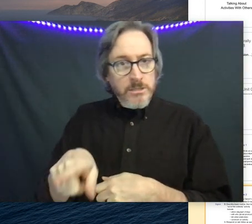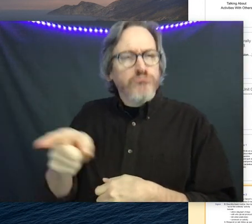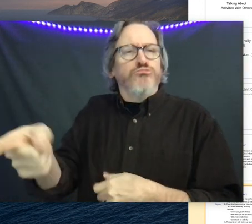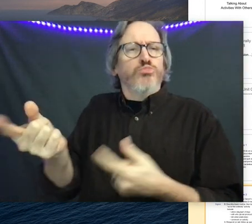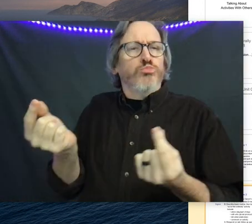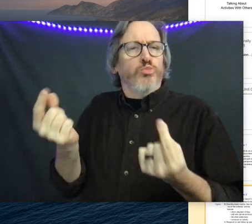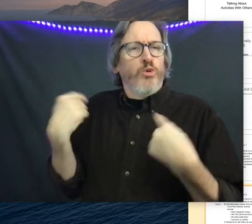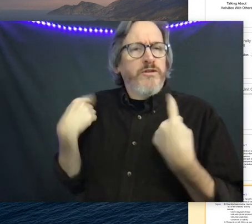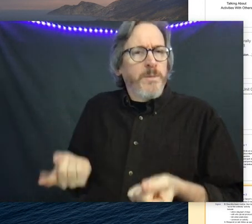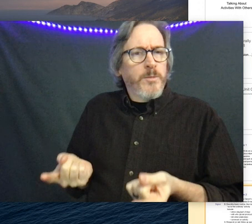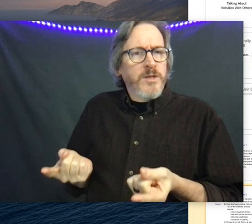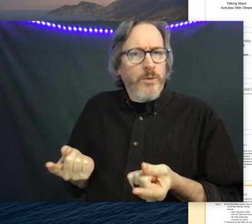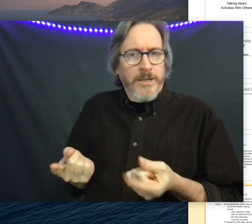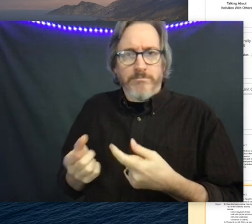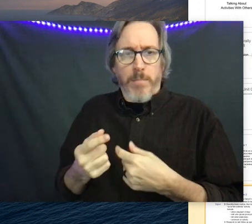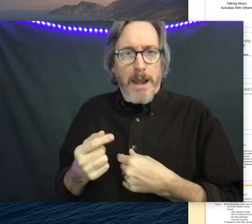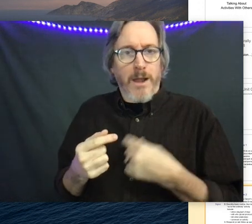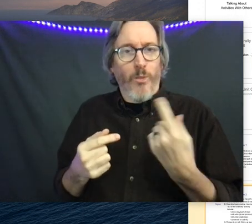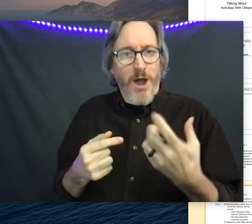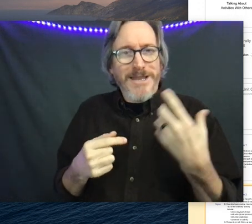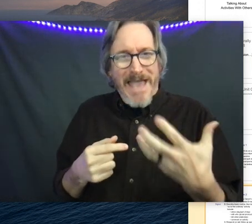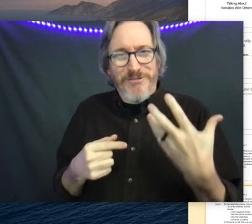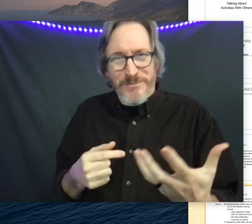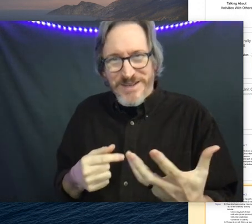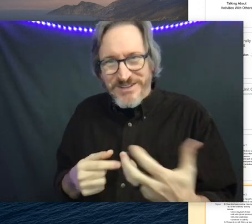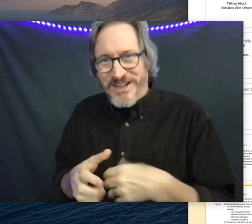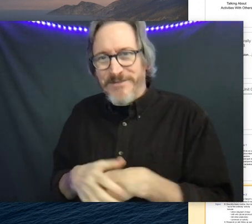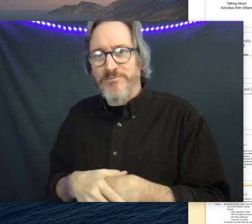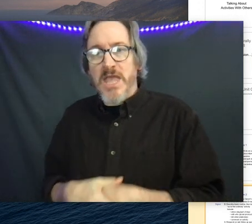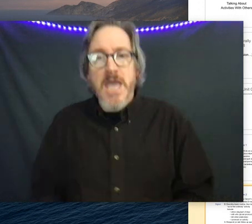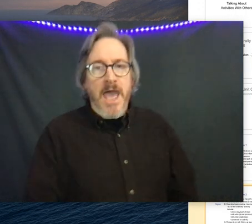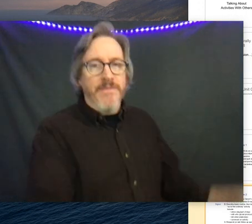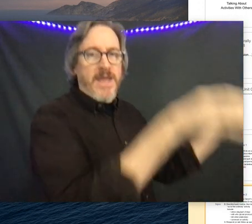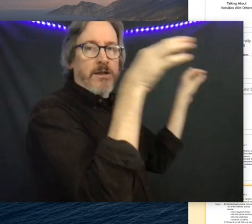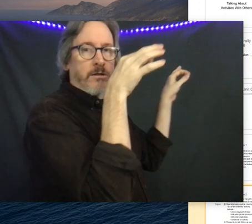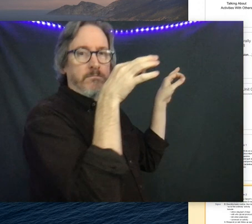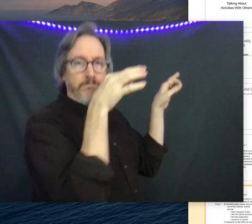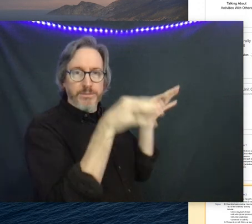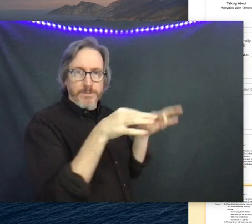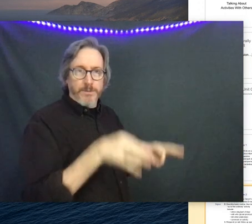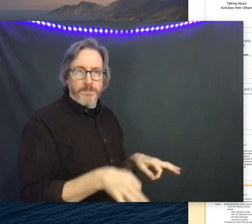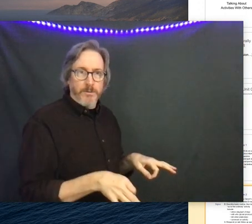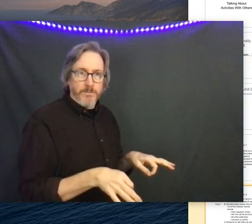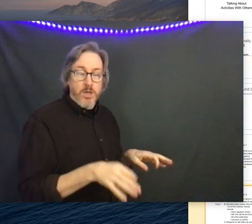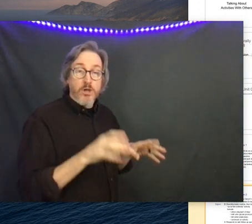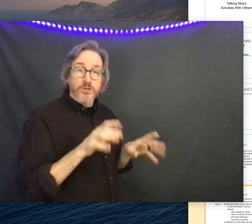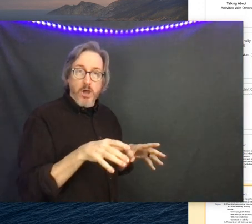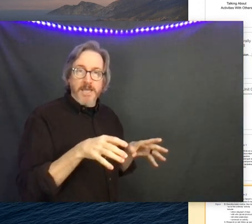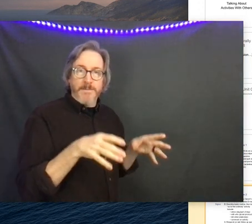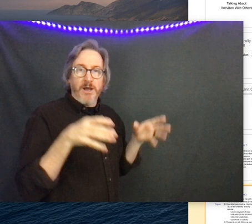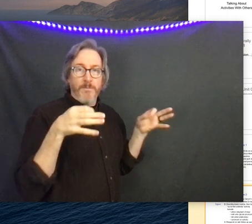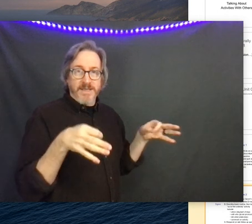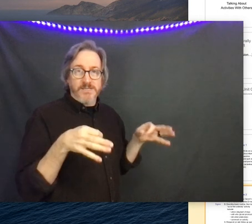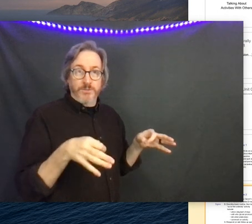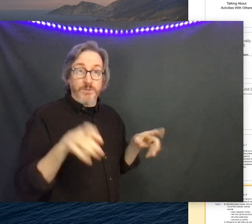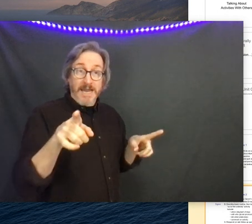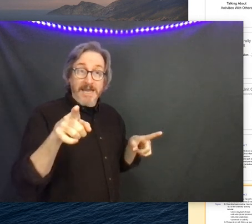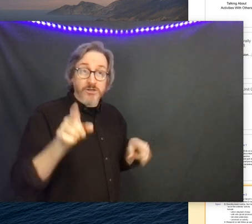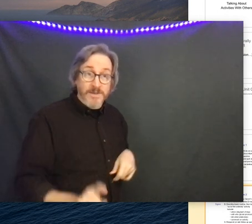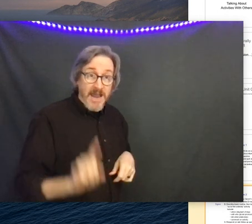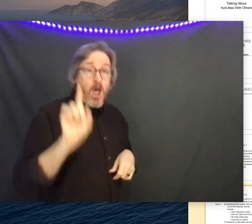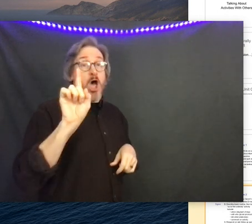Ask, what have you been doing? What have you been doing? And then, boom, talking about the basic